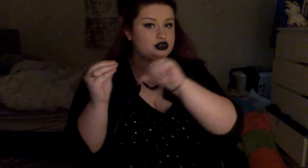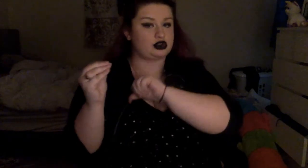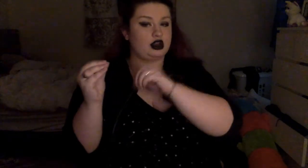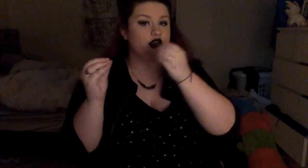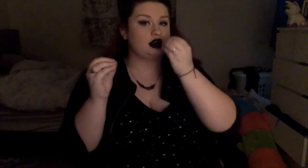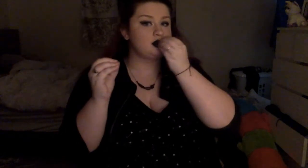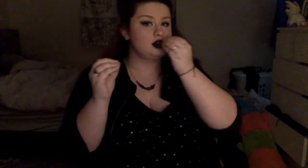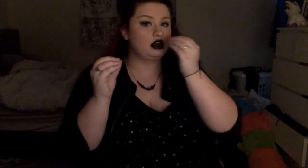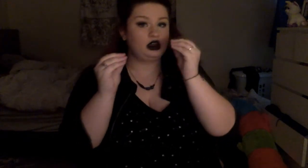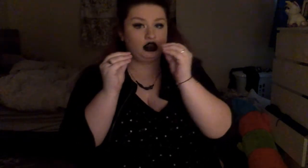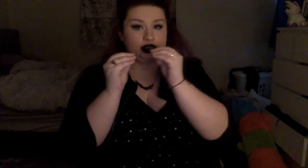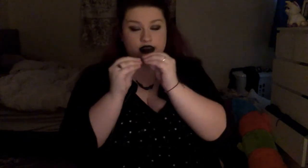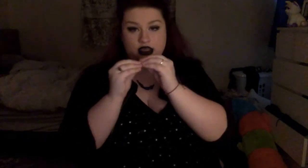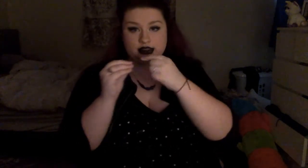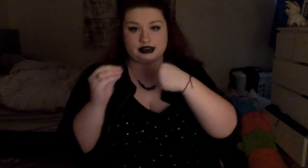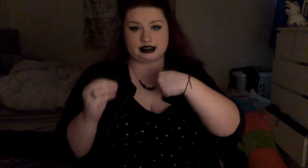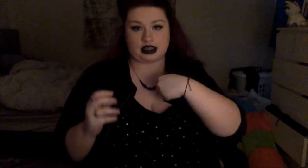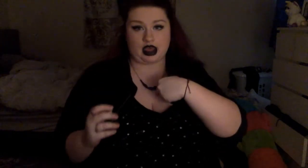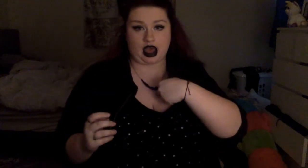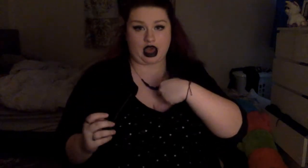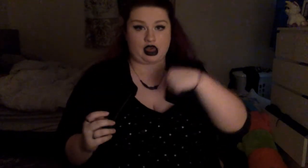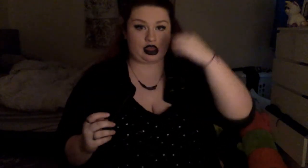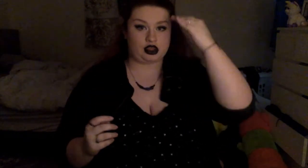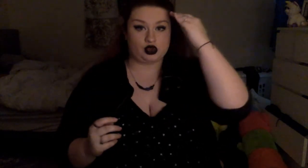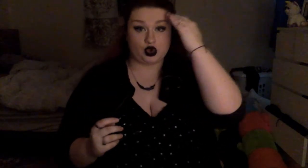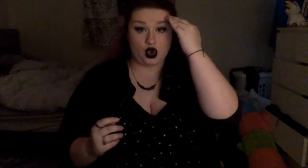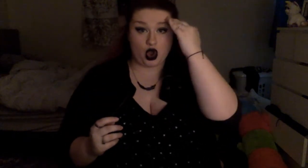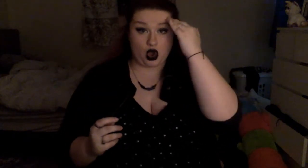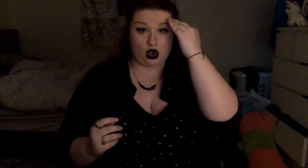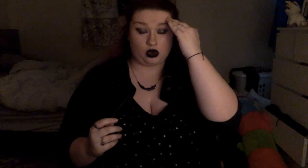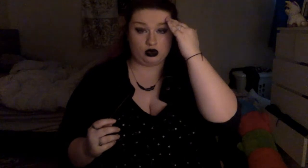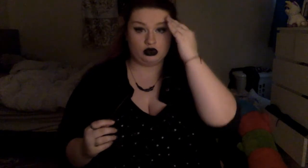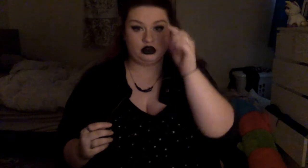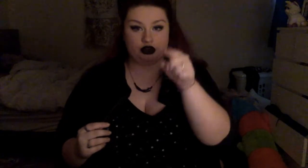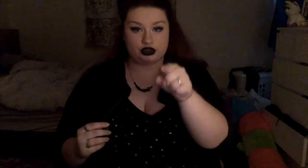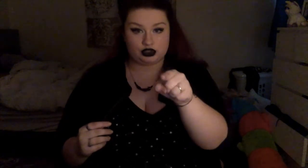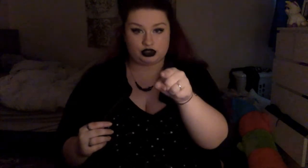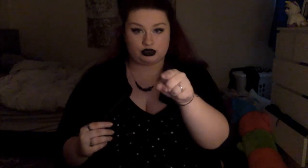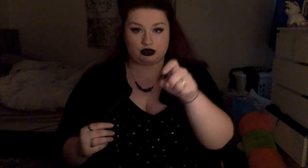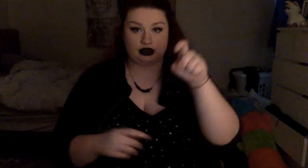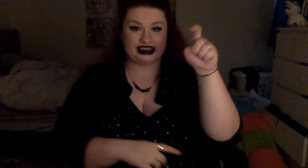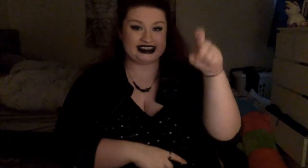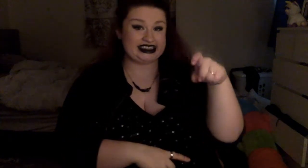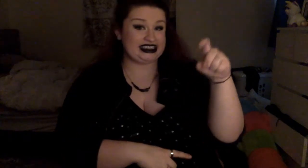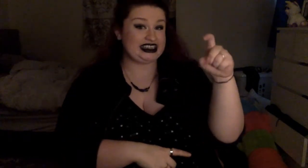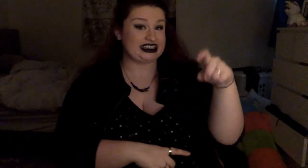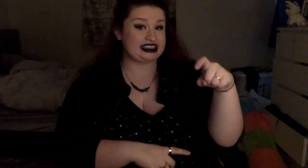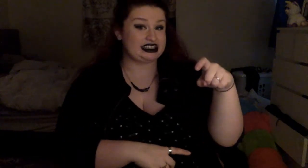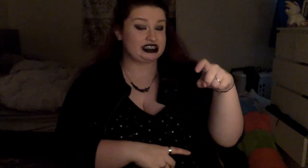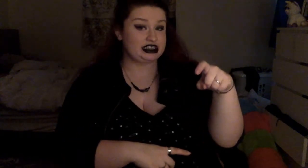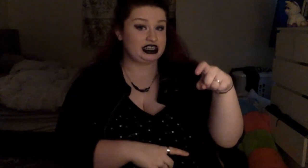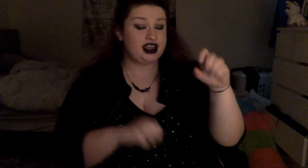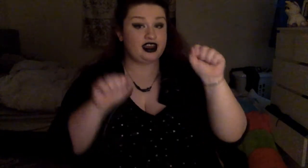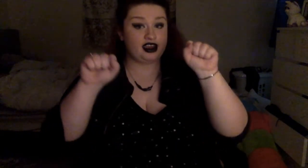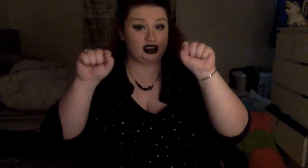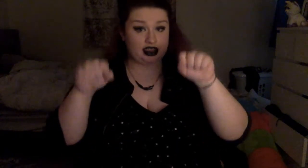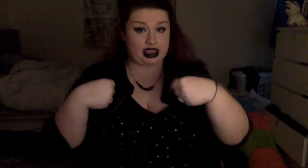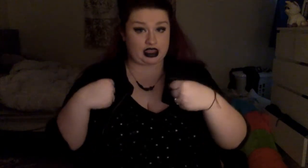Drunk, kiss, I know you need it. Can